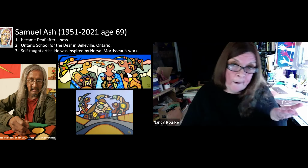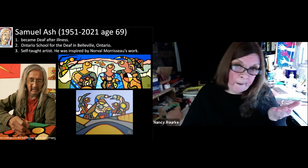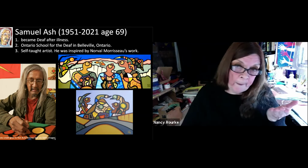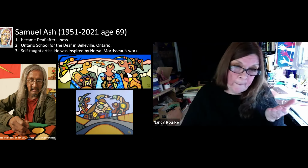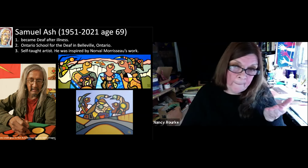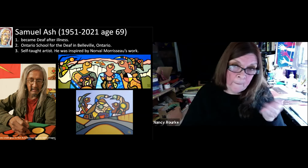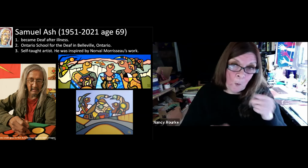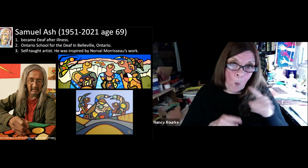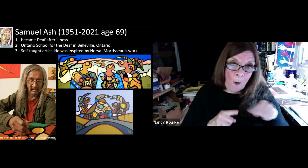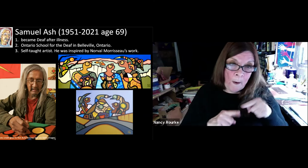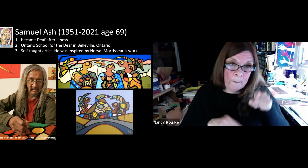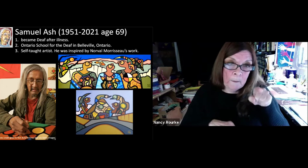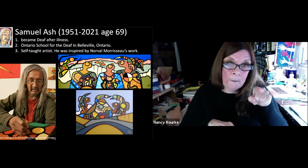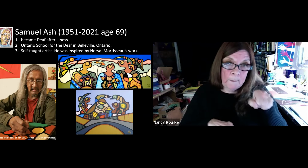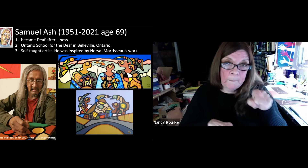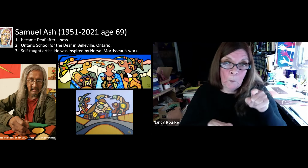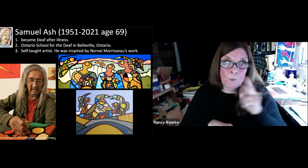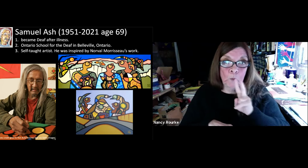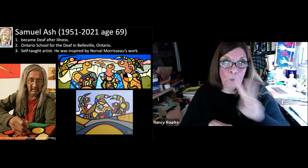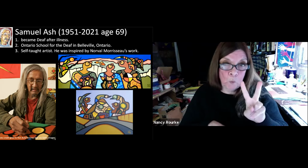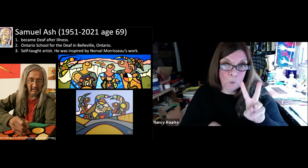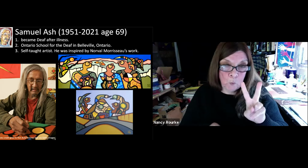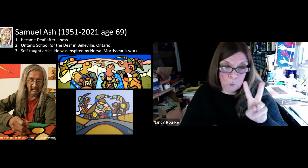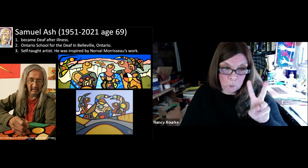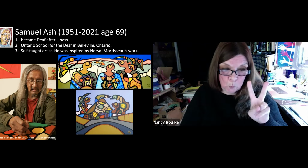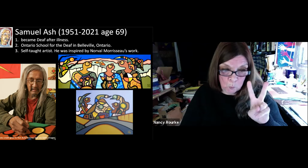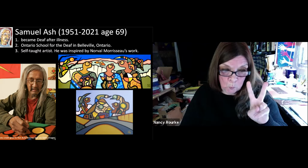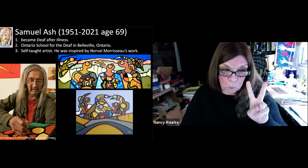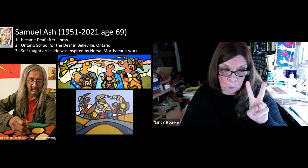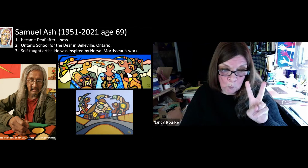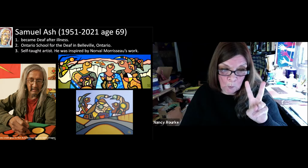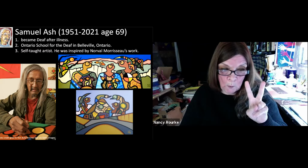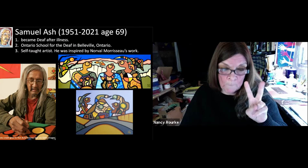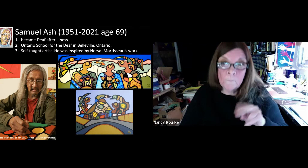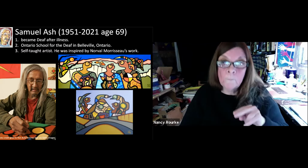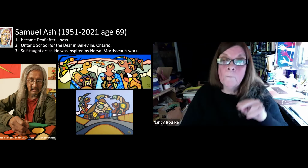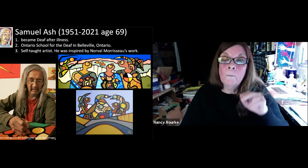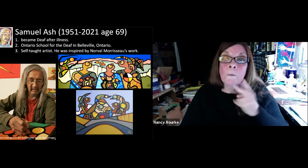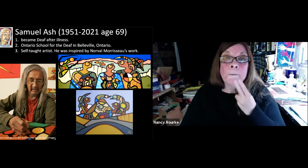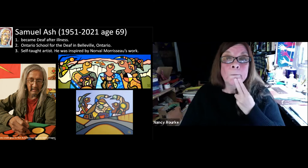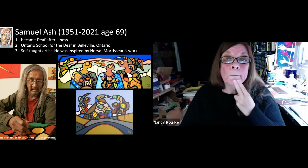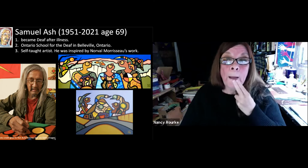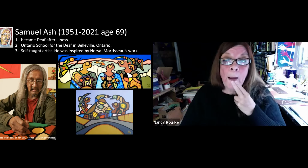And Samuel's mother died when Samuel was only two years old.